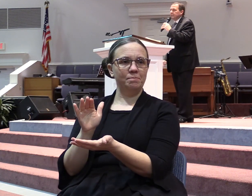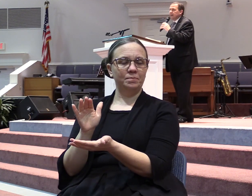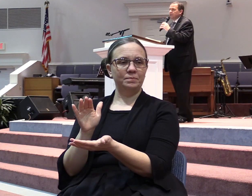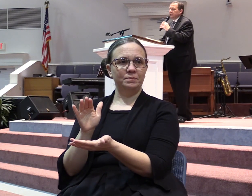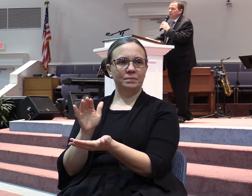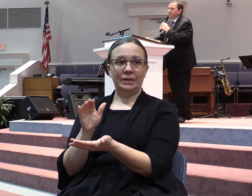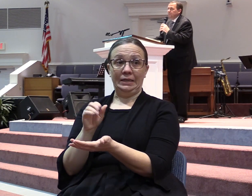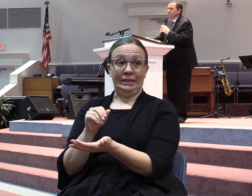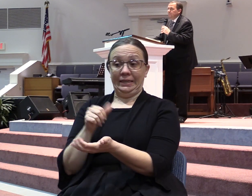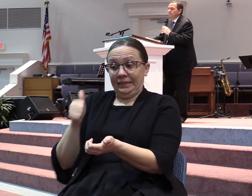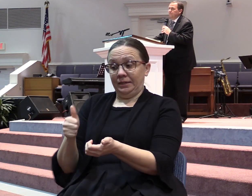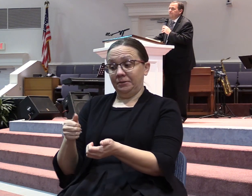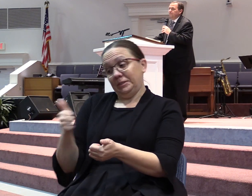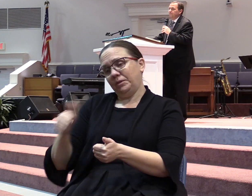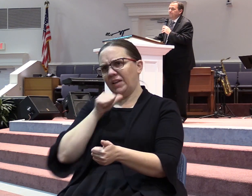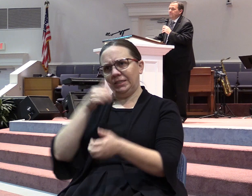Didn't come back on his own.